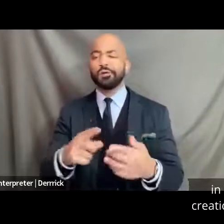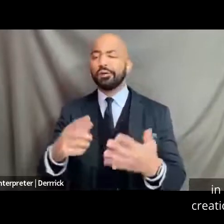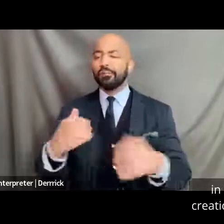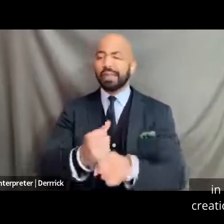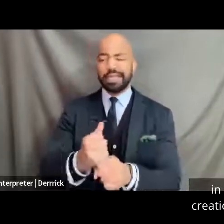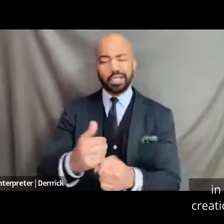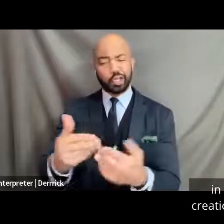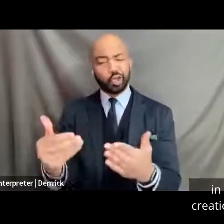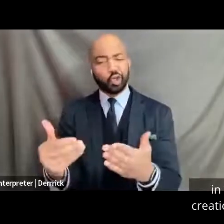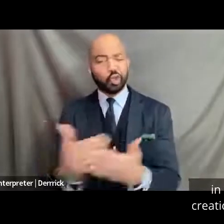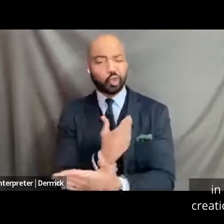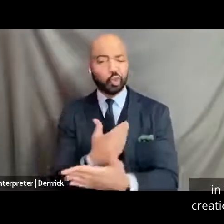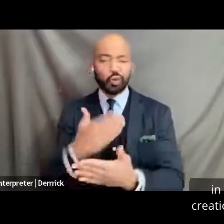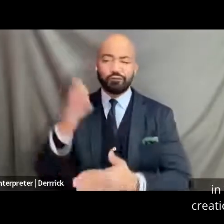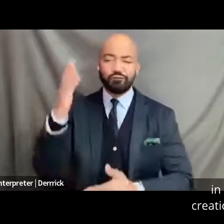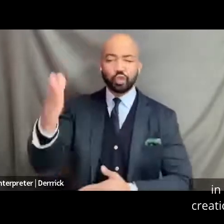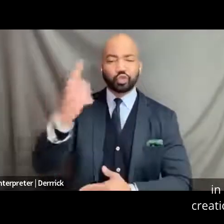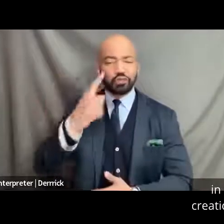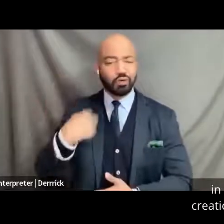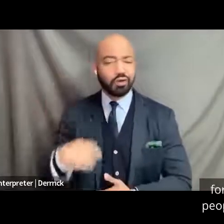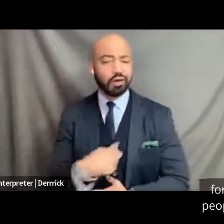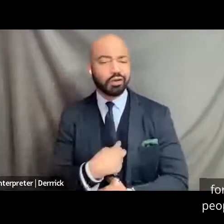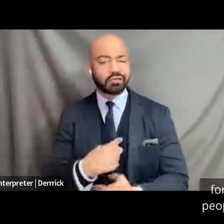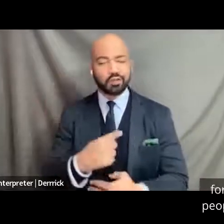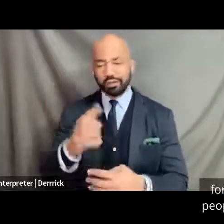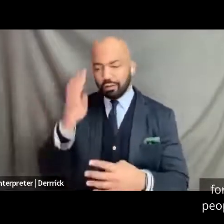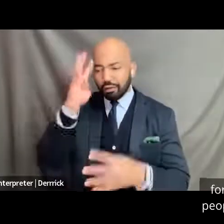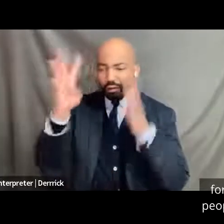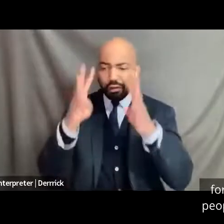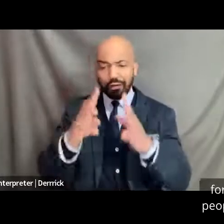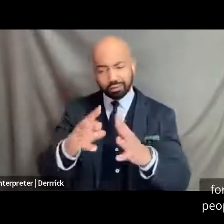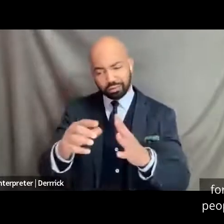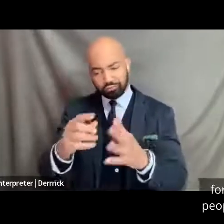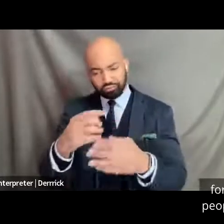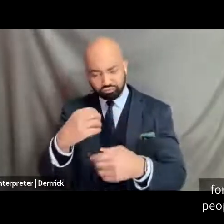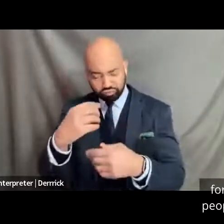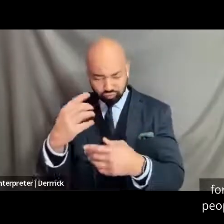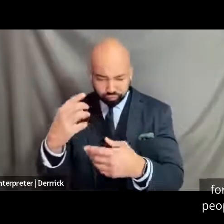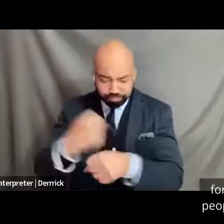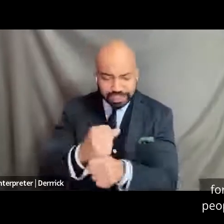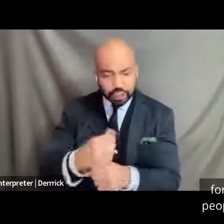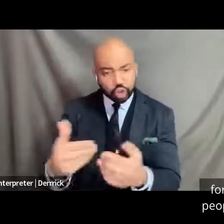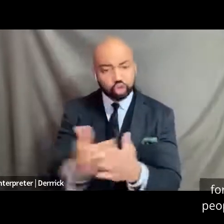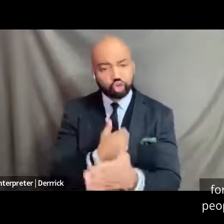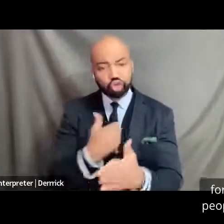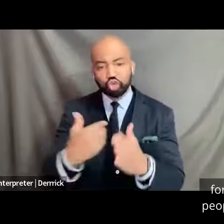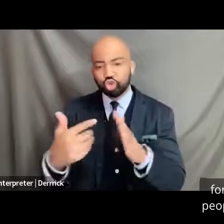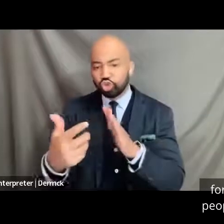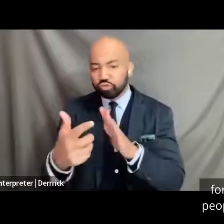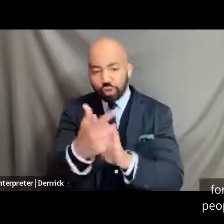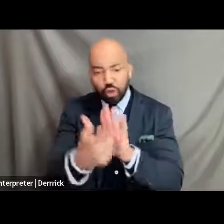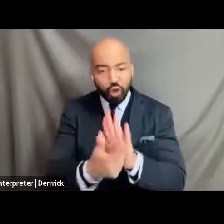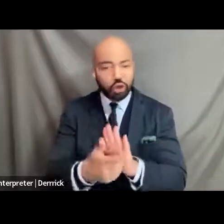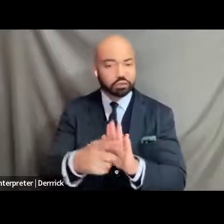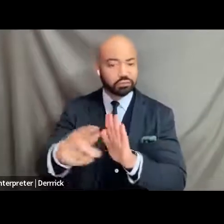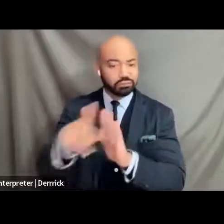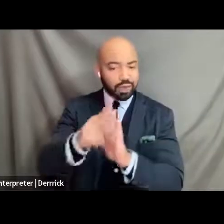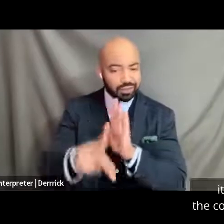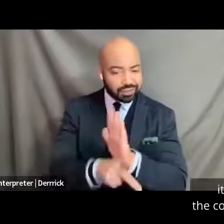creation of policies and law for uh disabled folk for people with disabilities